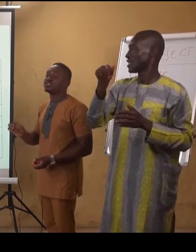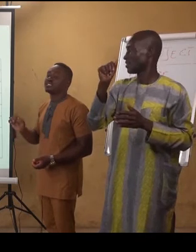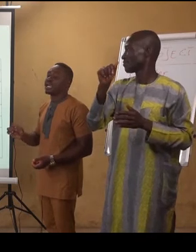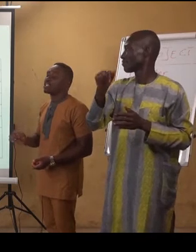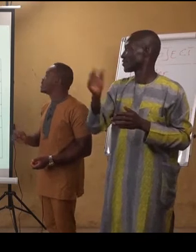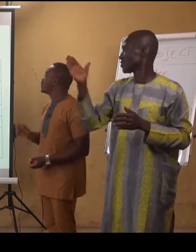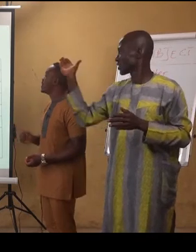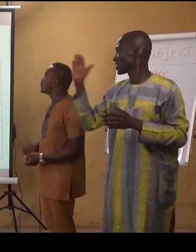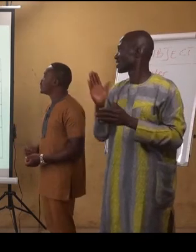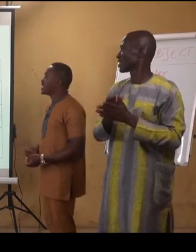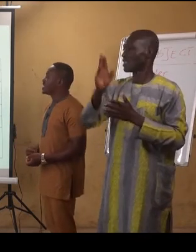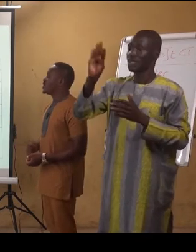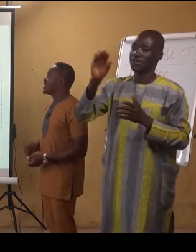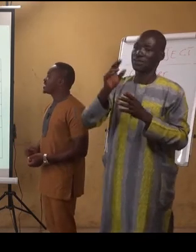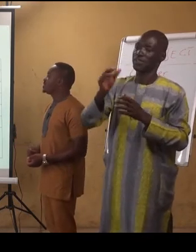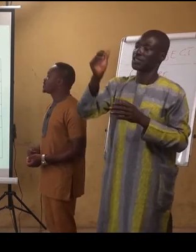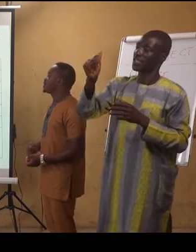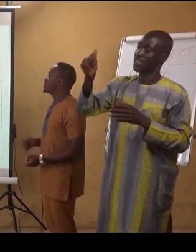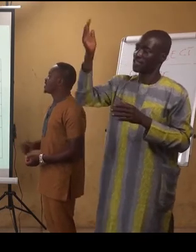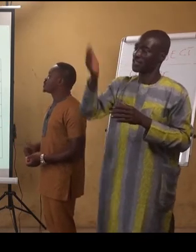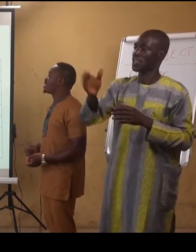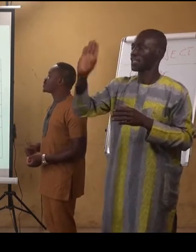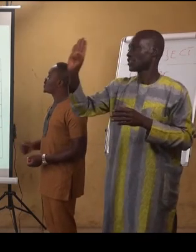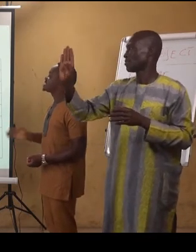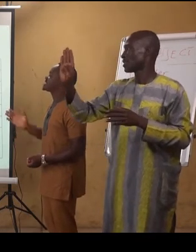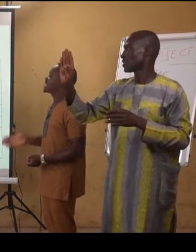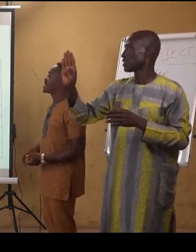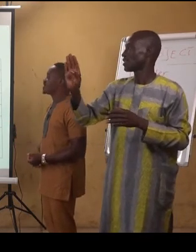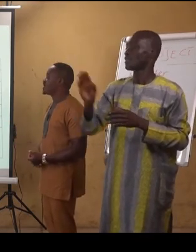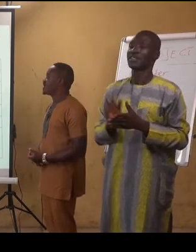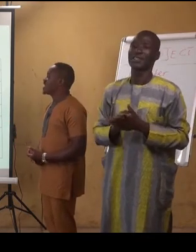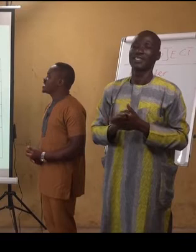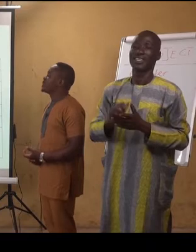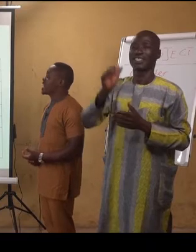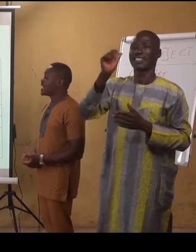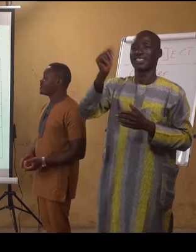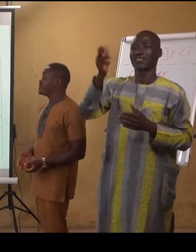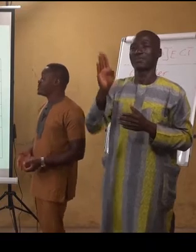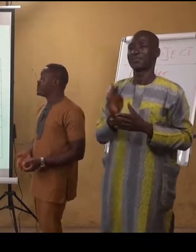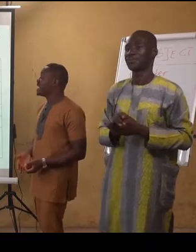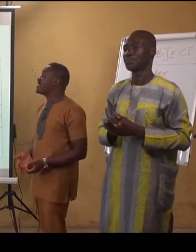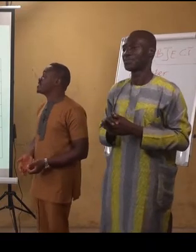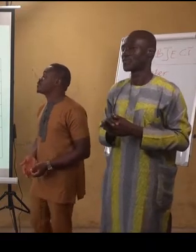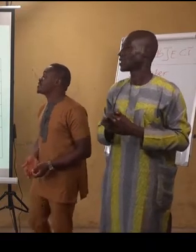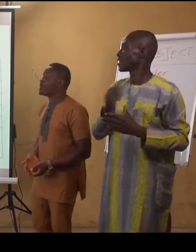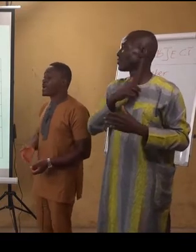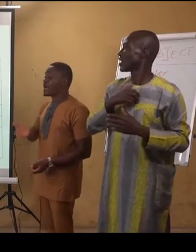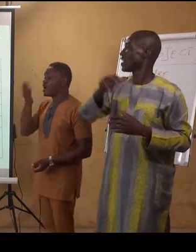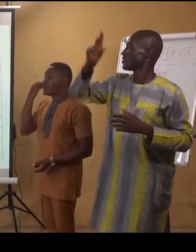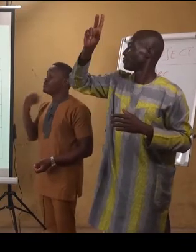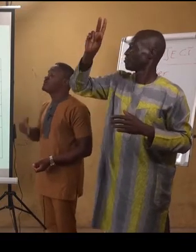division sign we know. Normal division is referred to as what? Slash. Then we have p raised